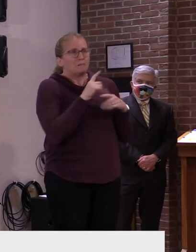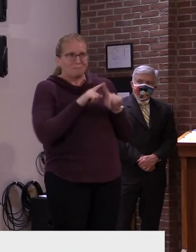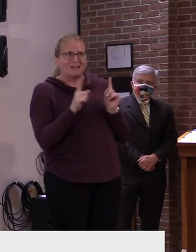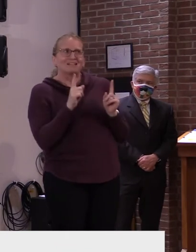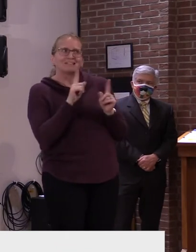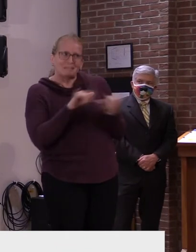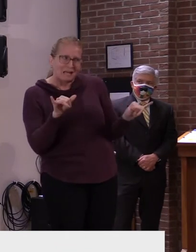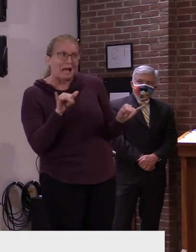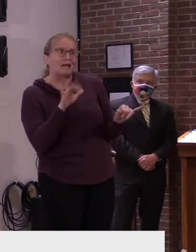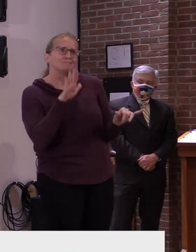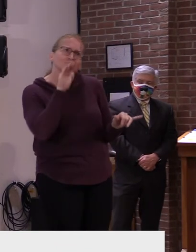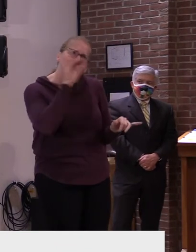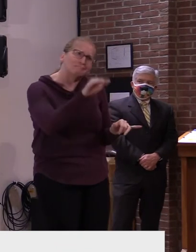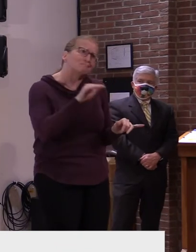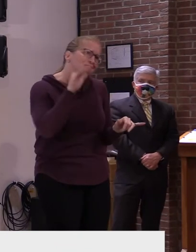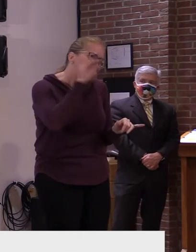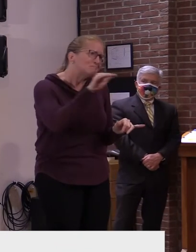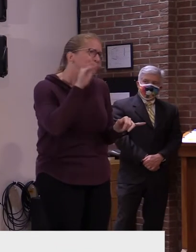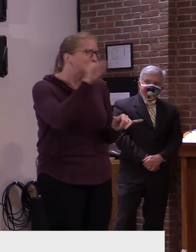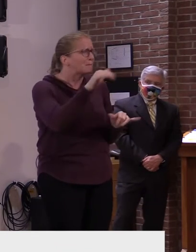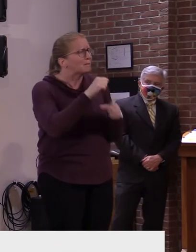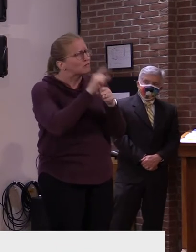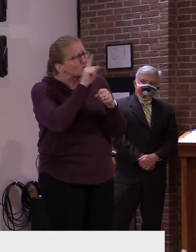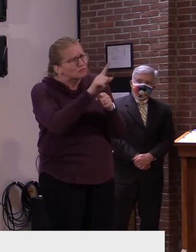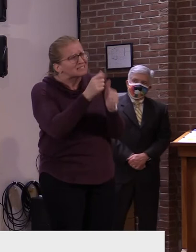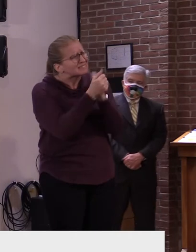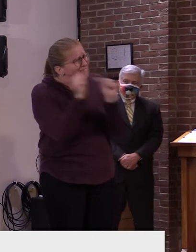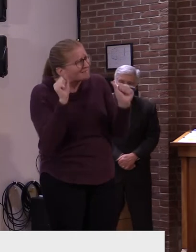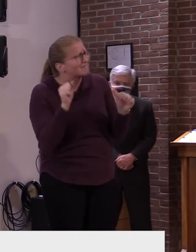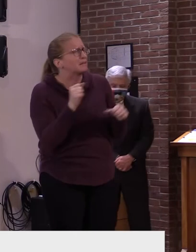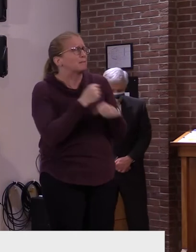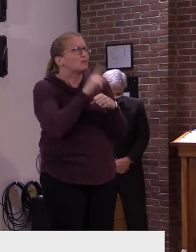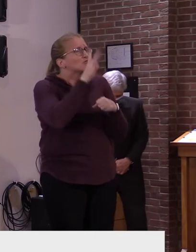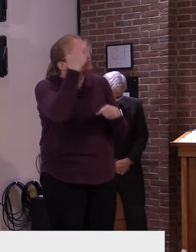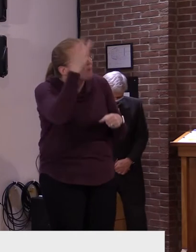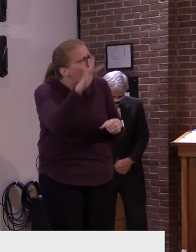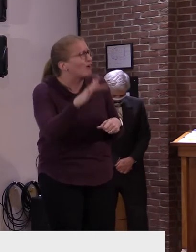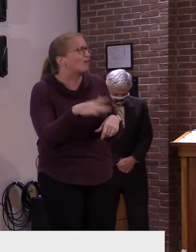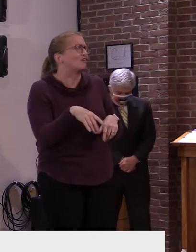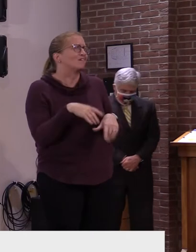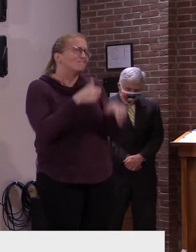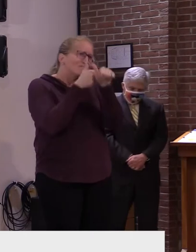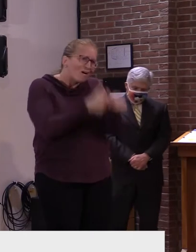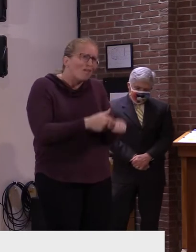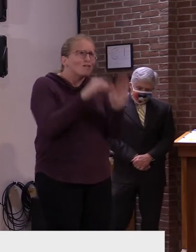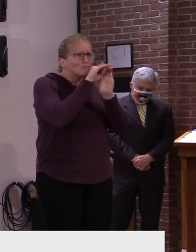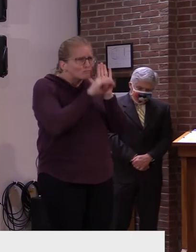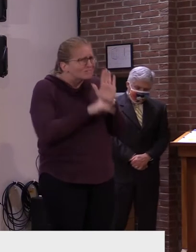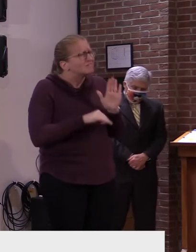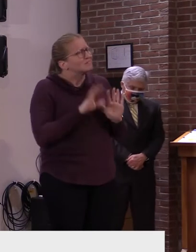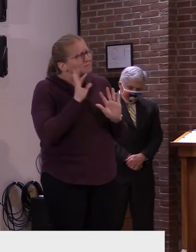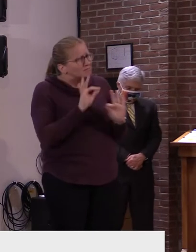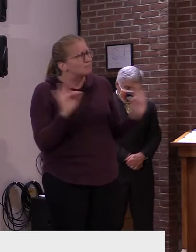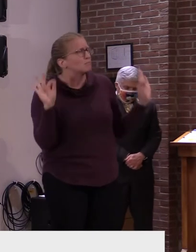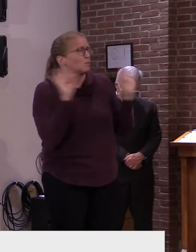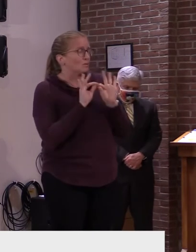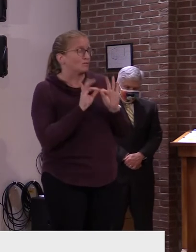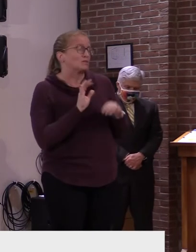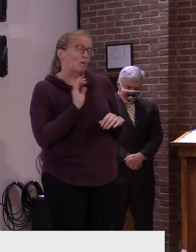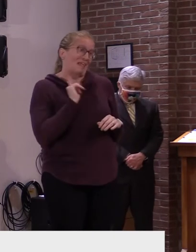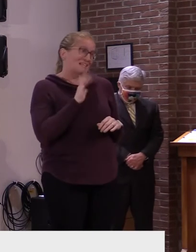using common sense in terms of their every everyday lives so that's the first step uh we'll